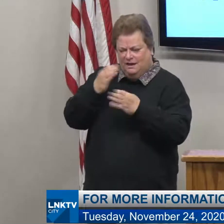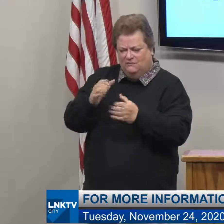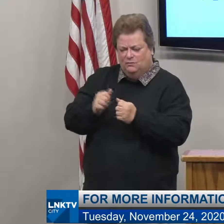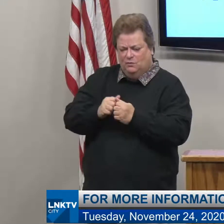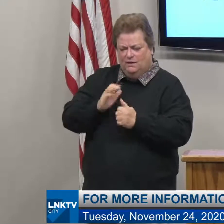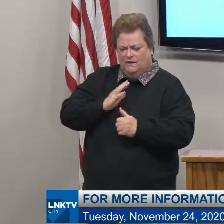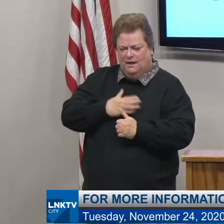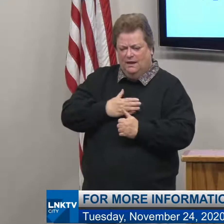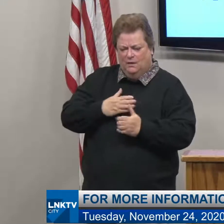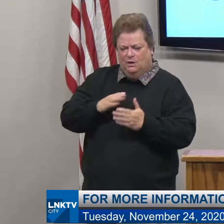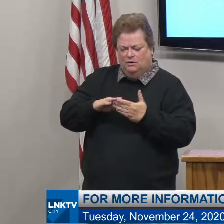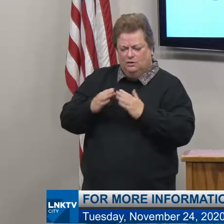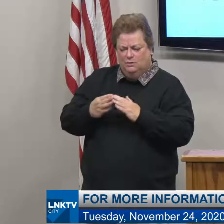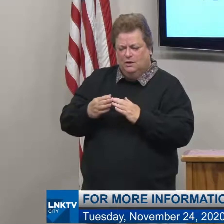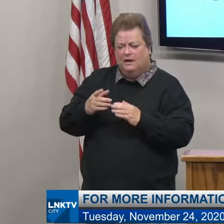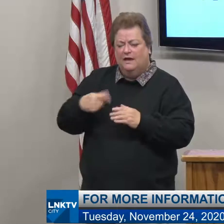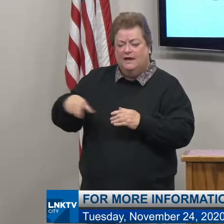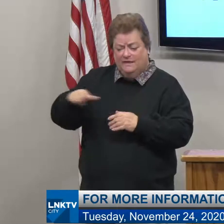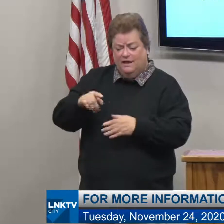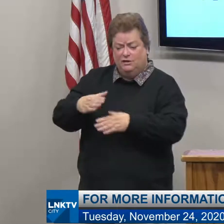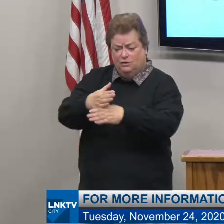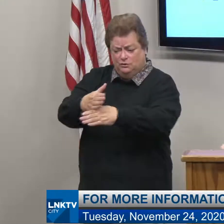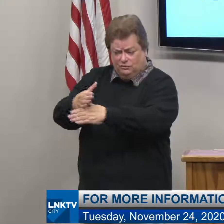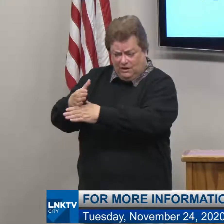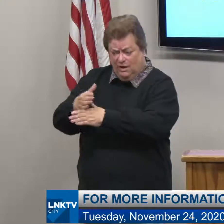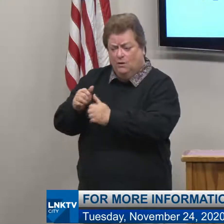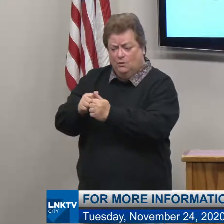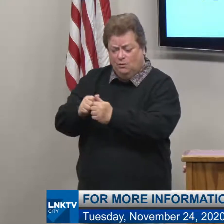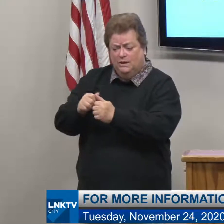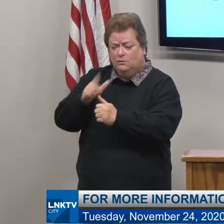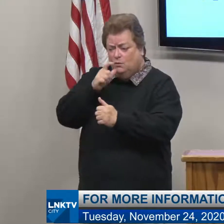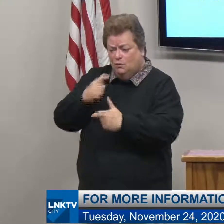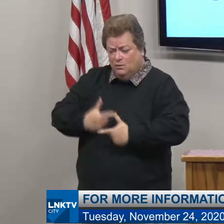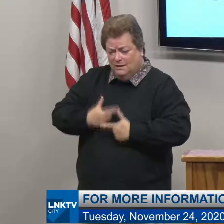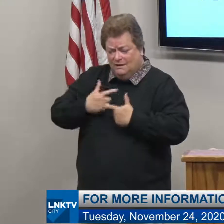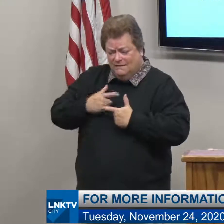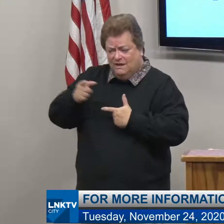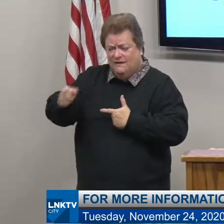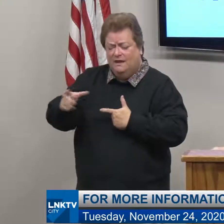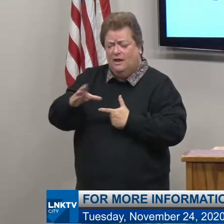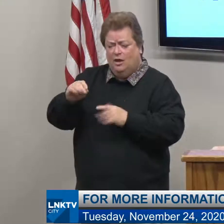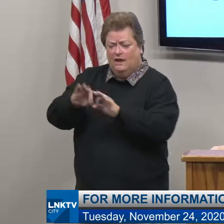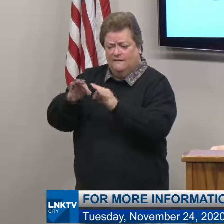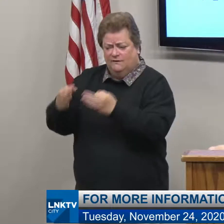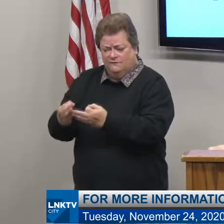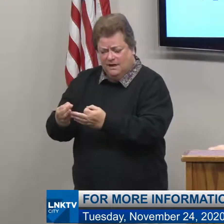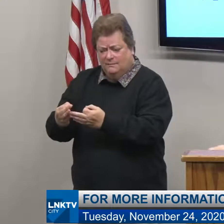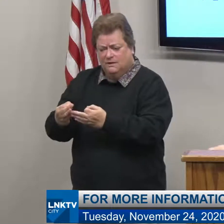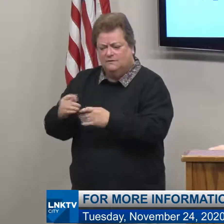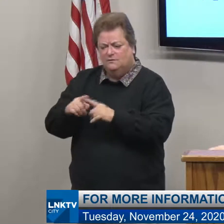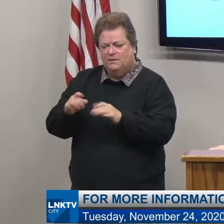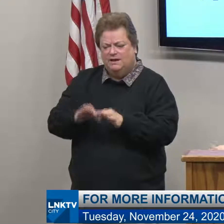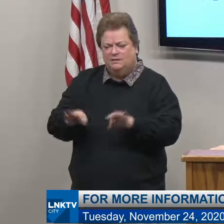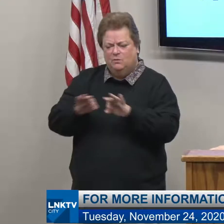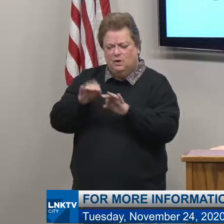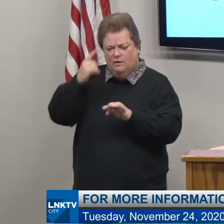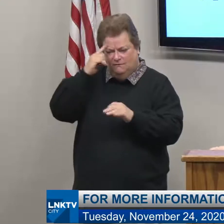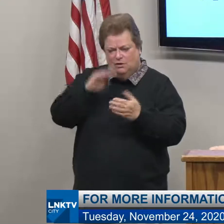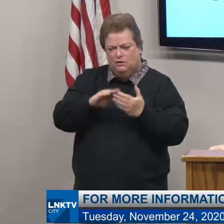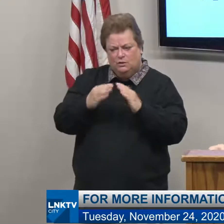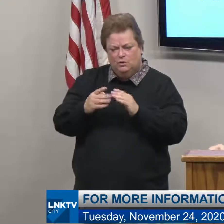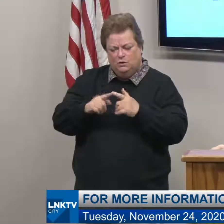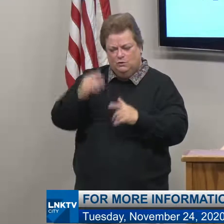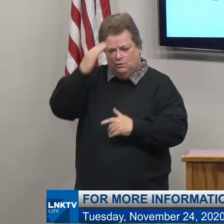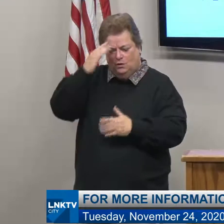already share it with the residents and the residents' family members. But I think it's important for the community to know